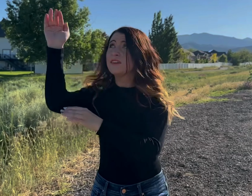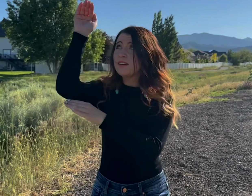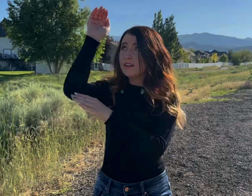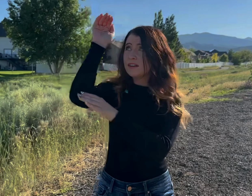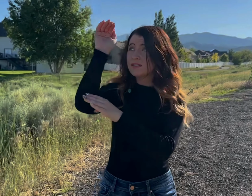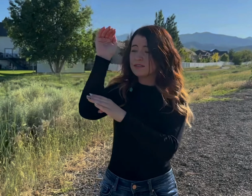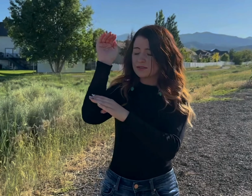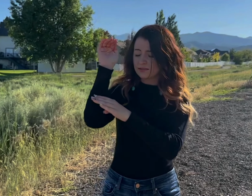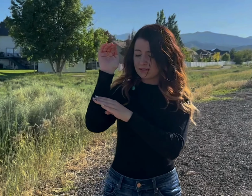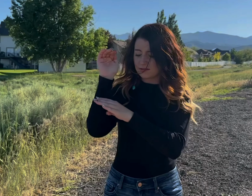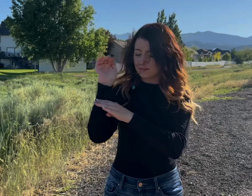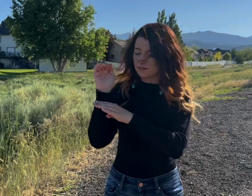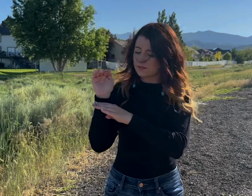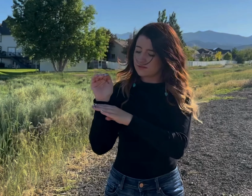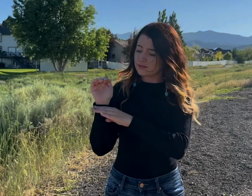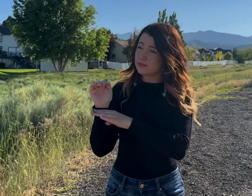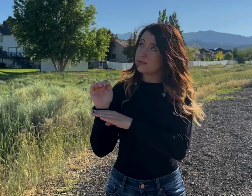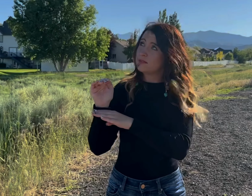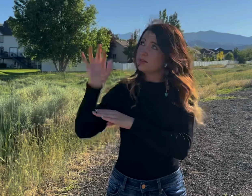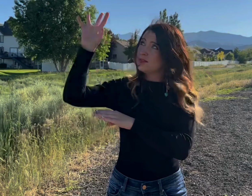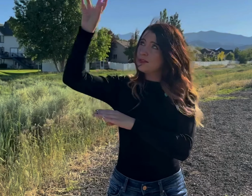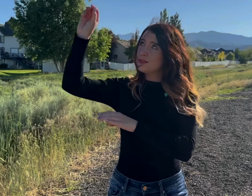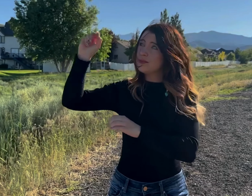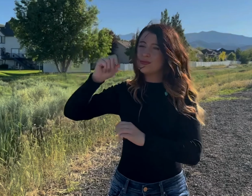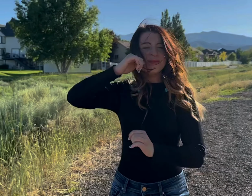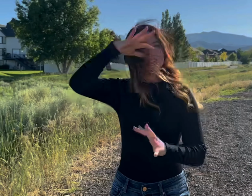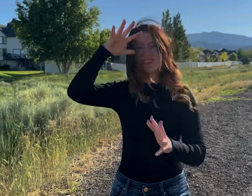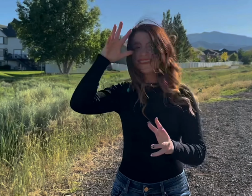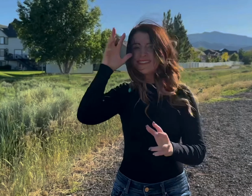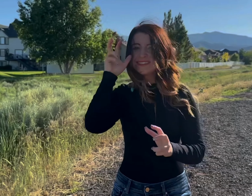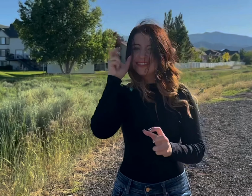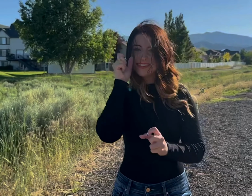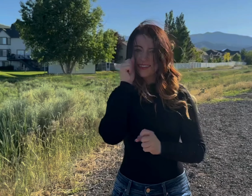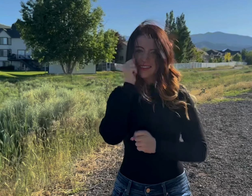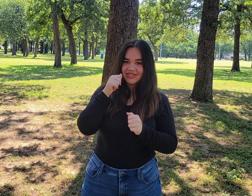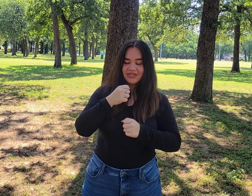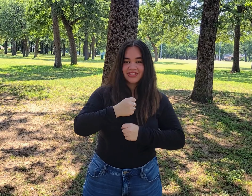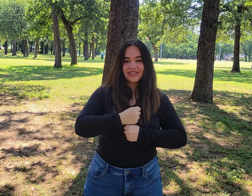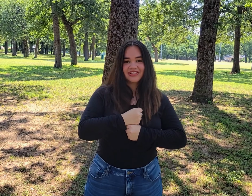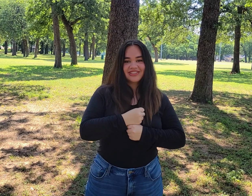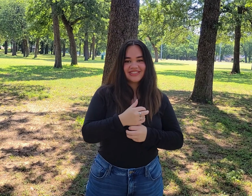hardest nights All your mercies in disguise